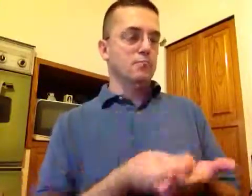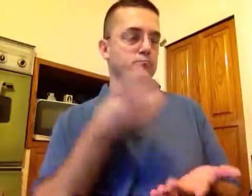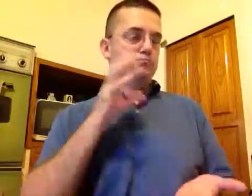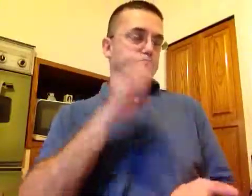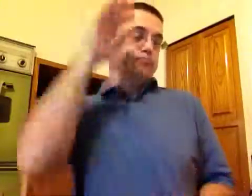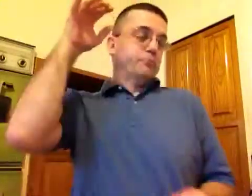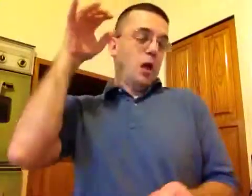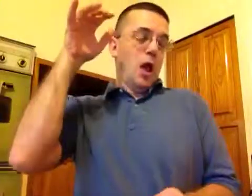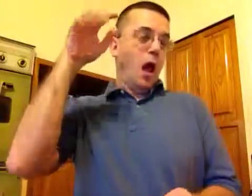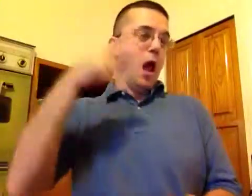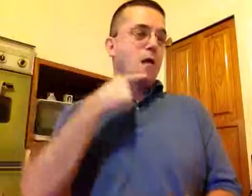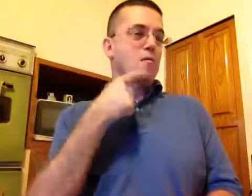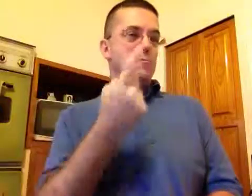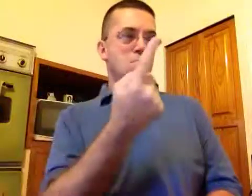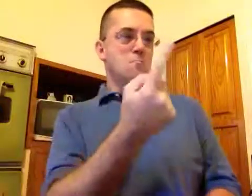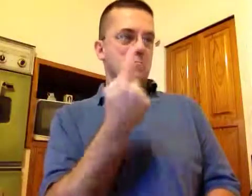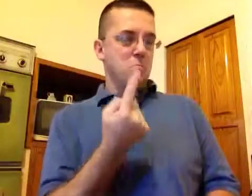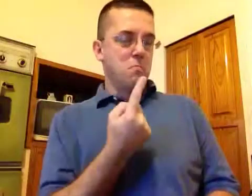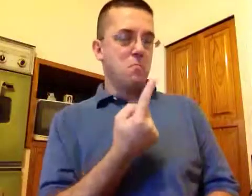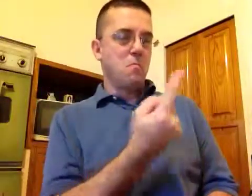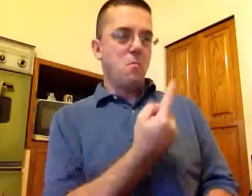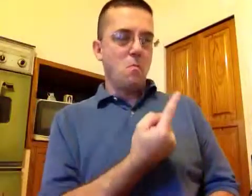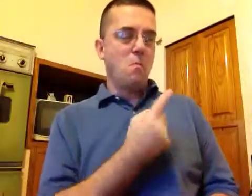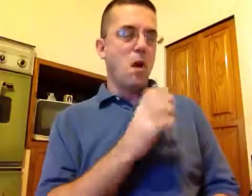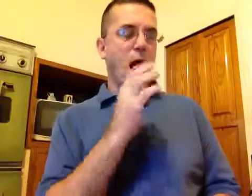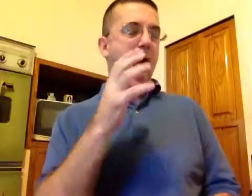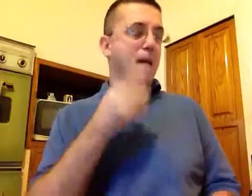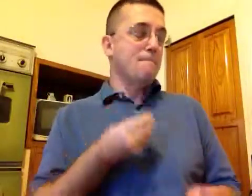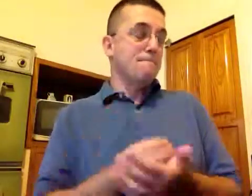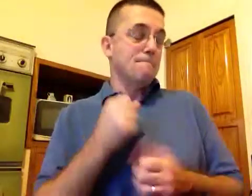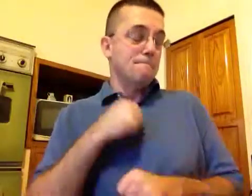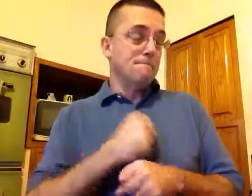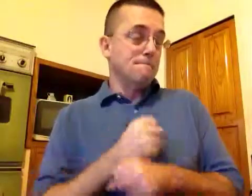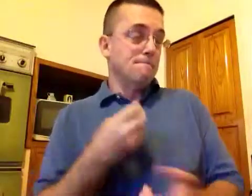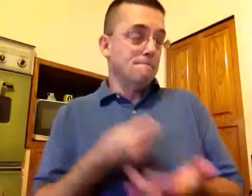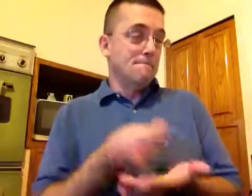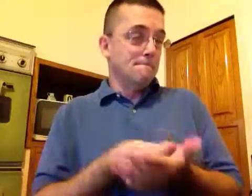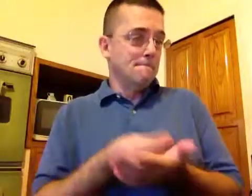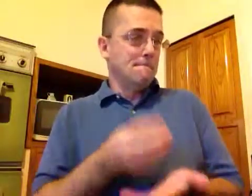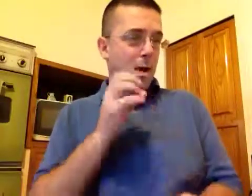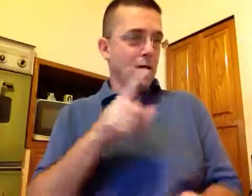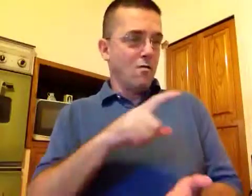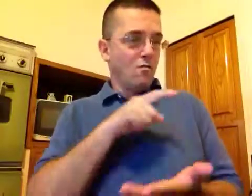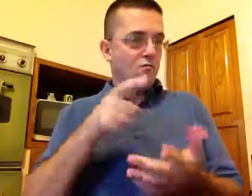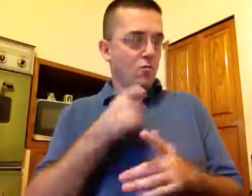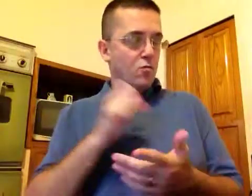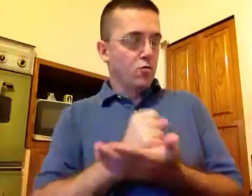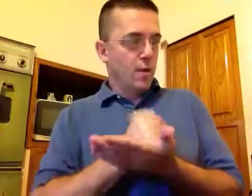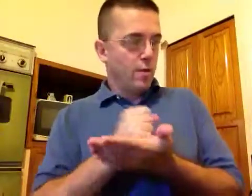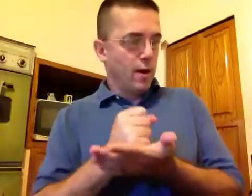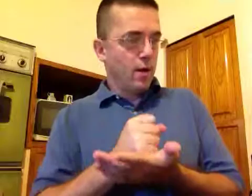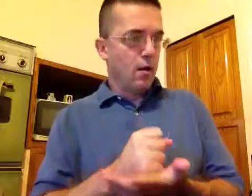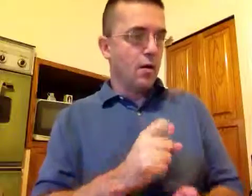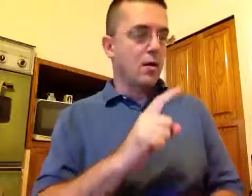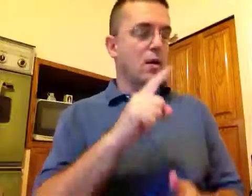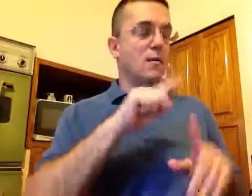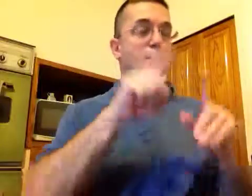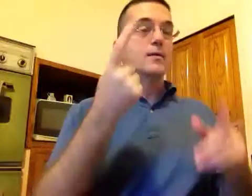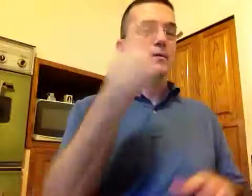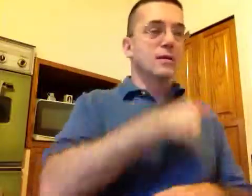one. Until today. The thing is, it's just my only point is, okay.